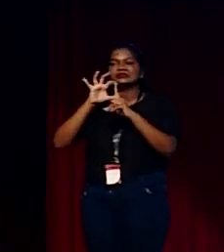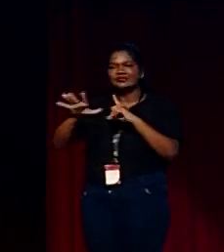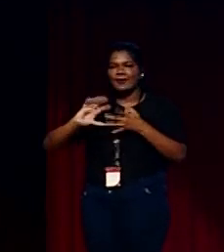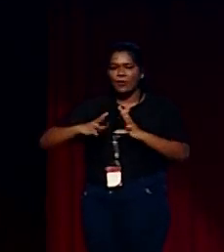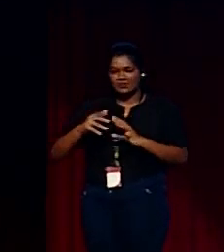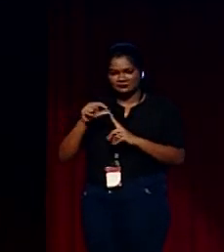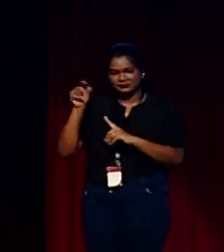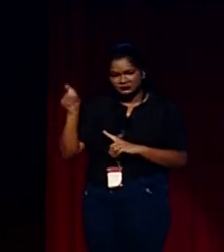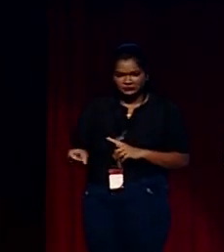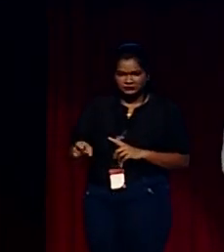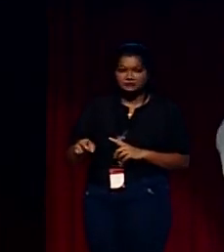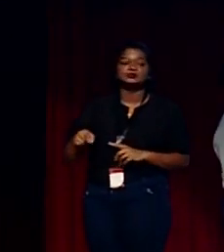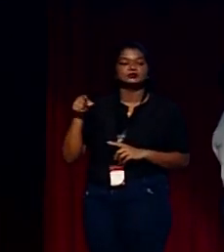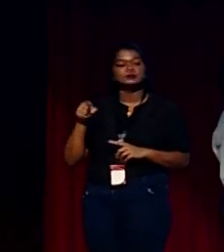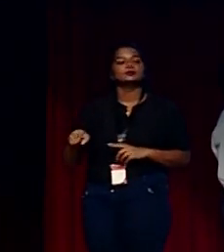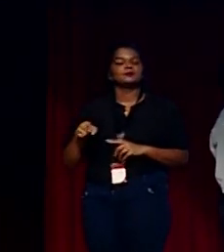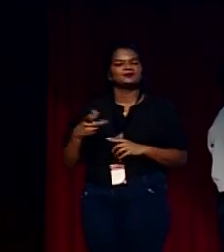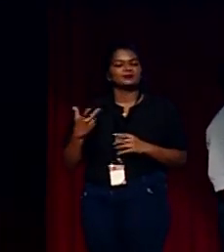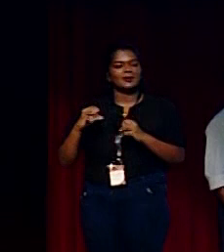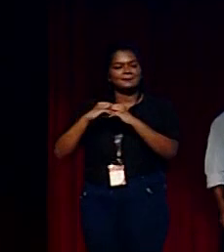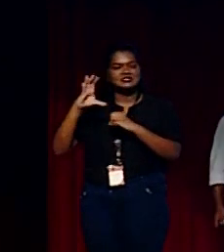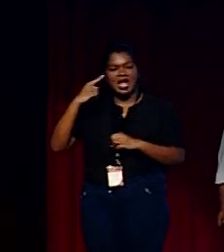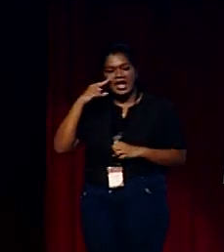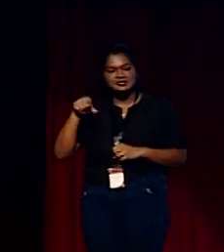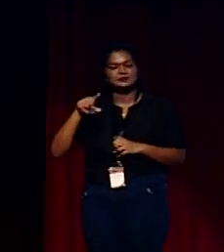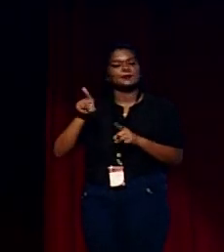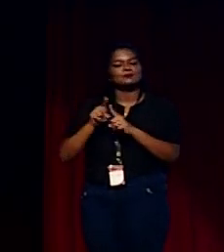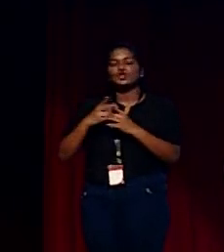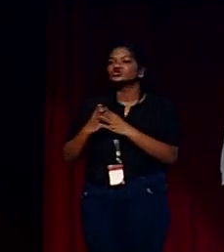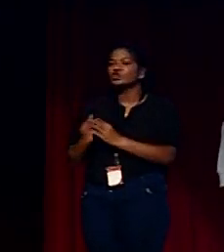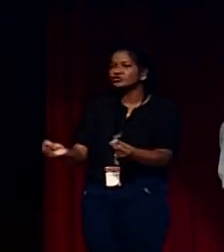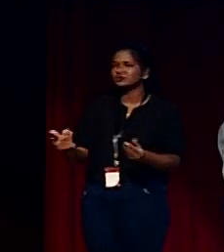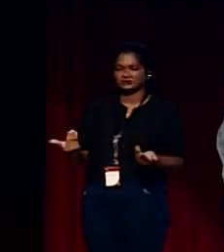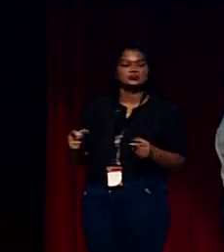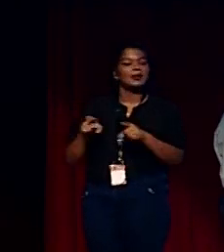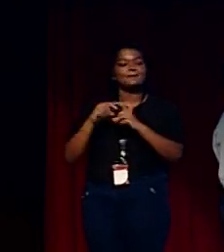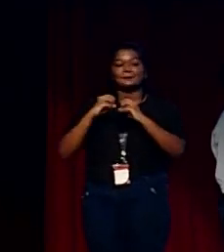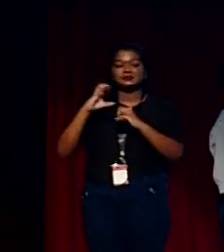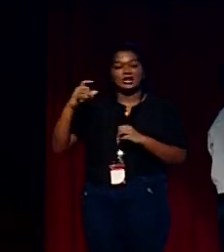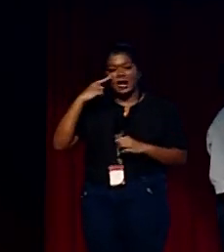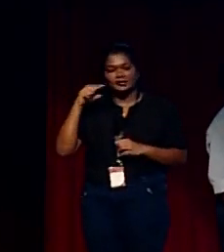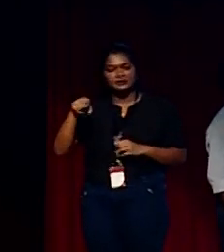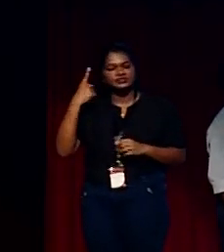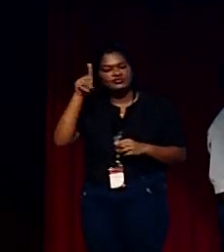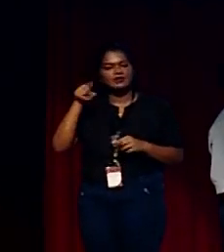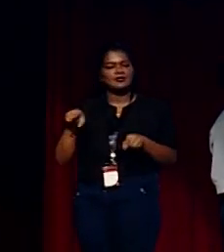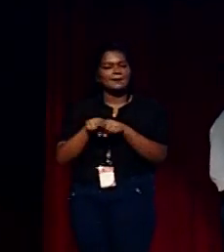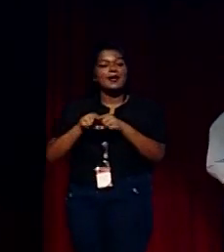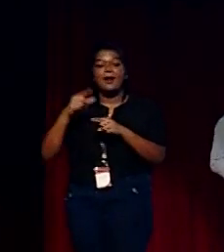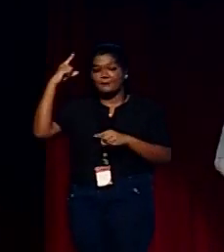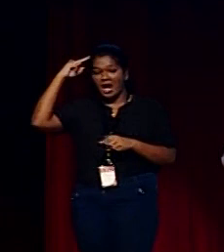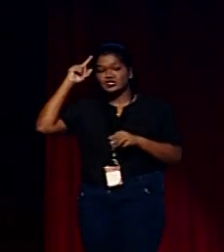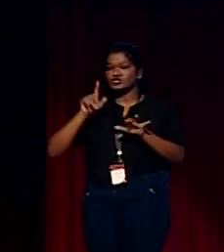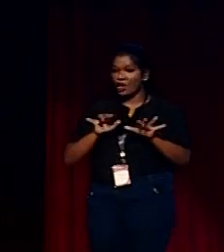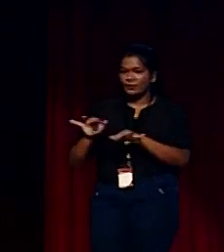impaired person. So here comes BCI as an alternative solutions. So BCI or brain-computer interface is a technique